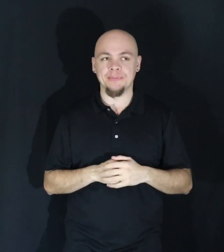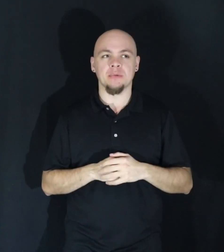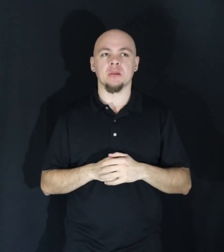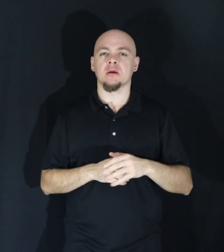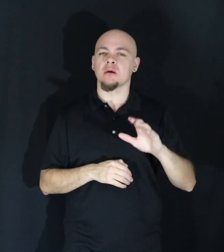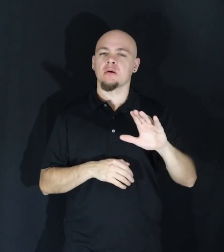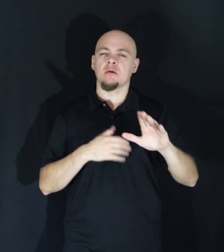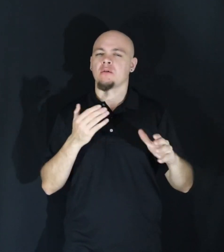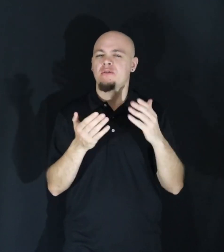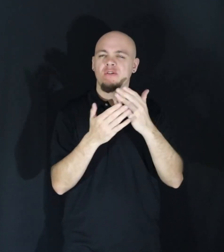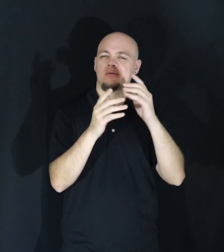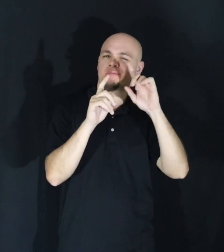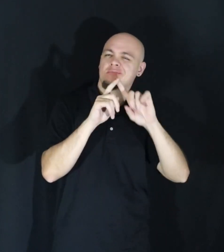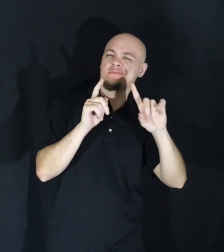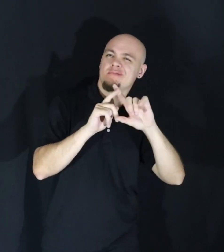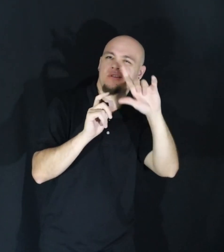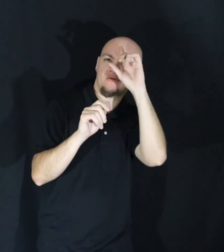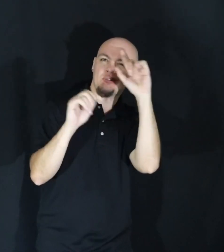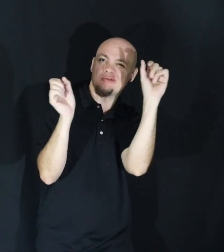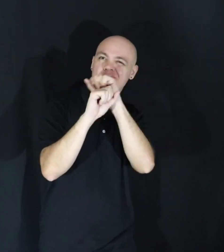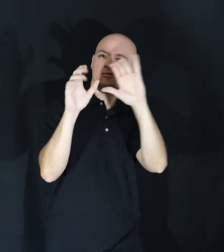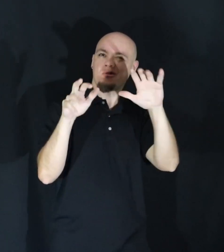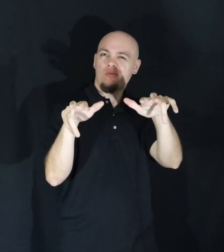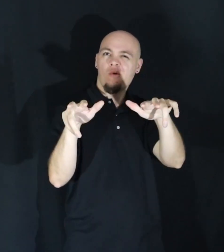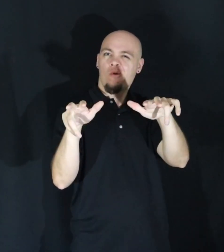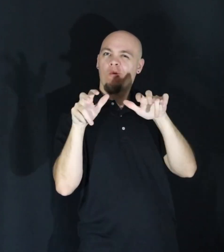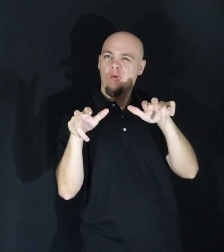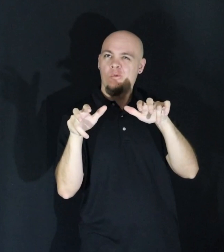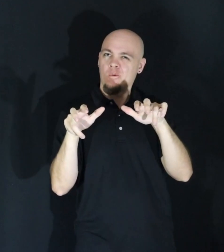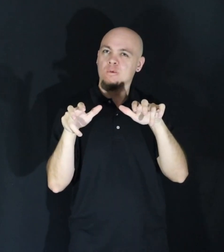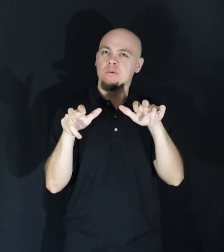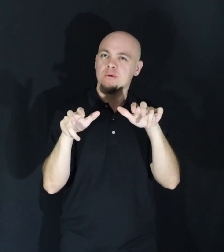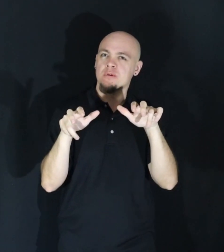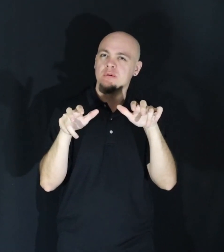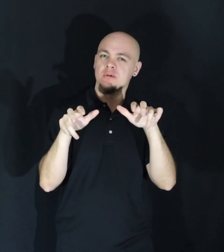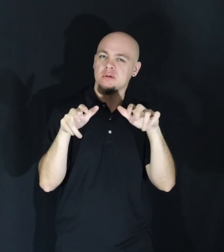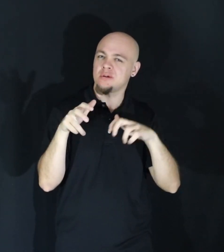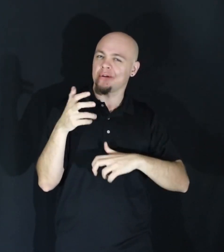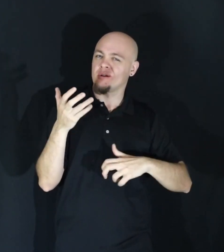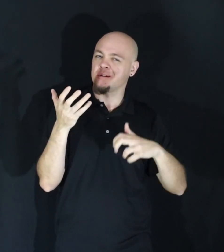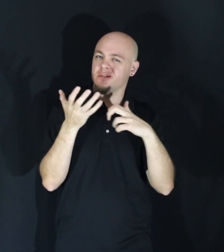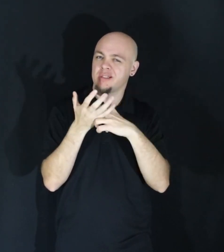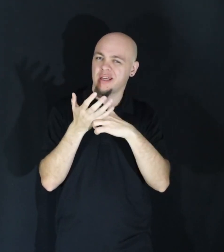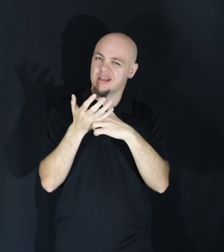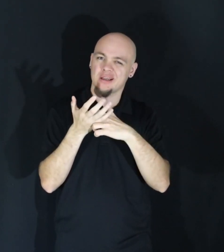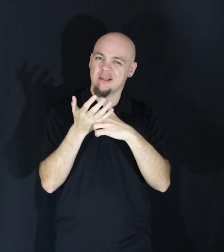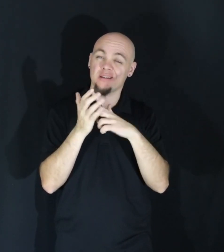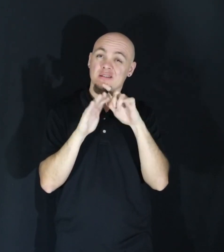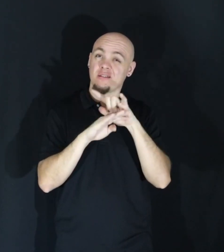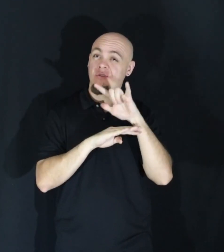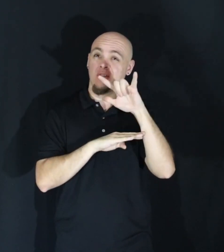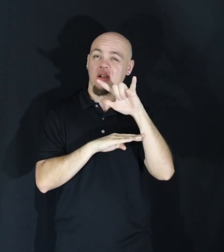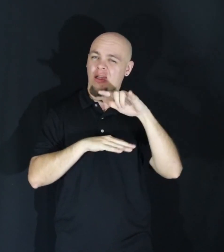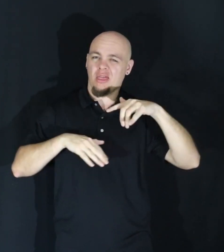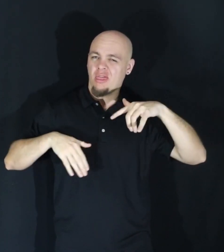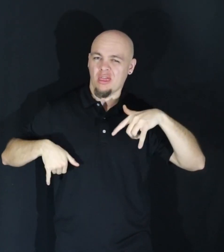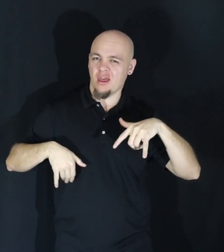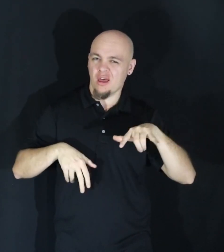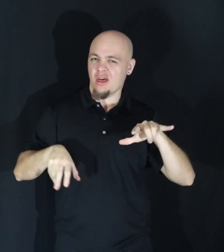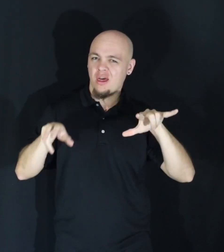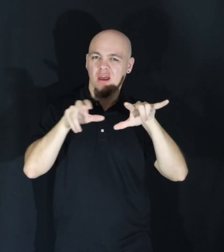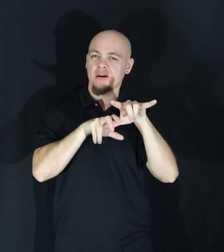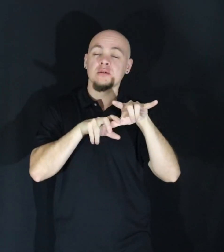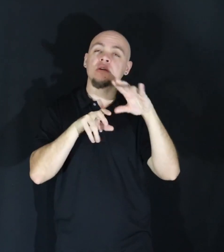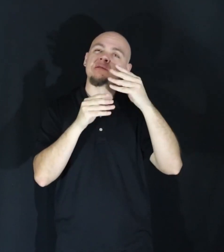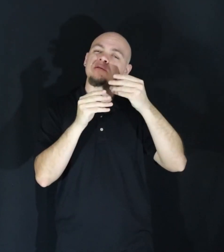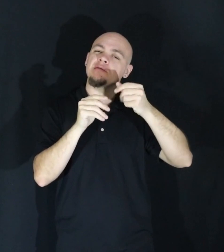Of all the many dreams I hoard, tickets for flights I've yet to board, where the soil is rich